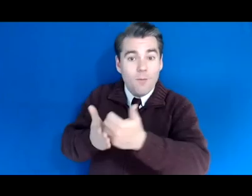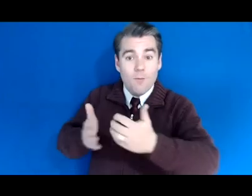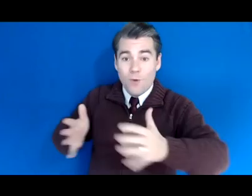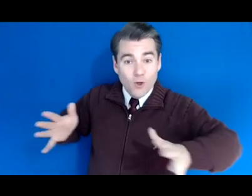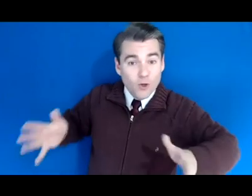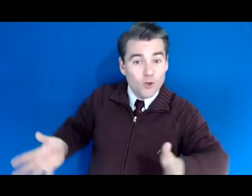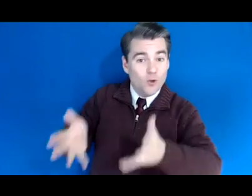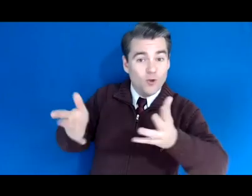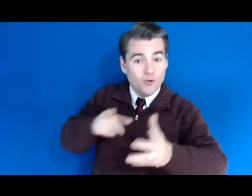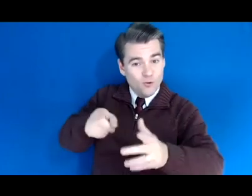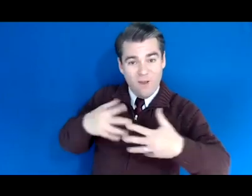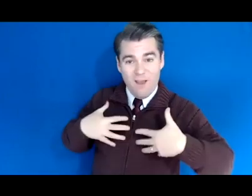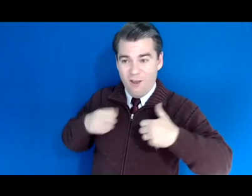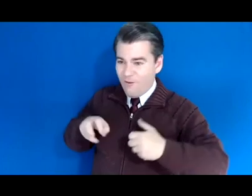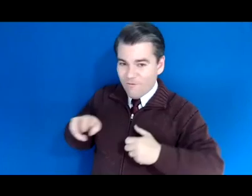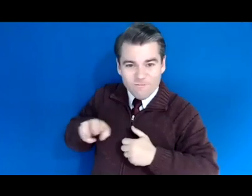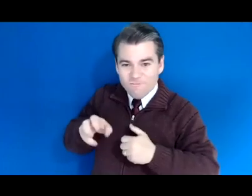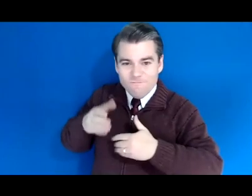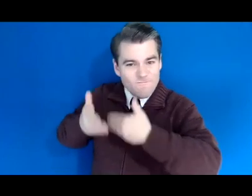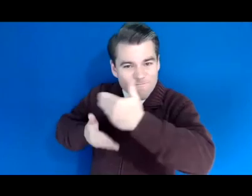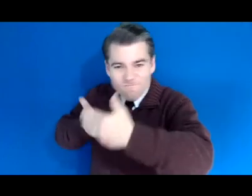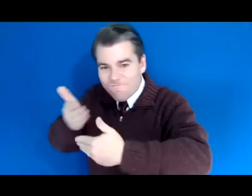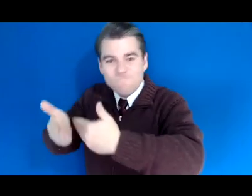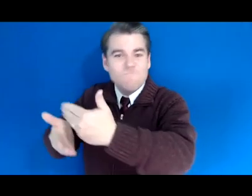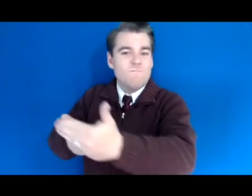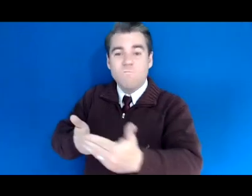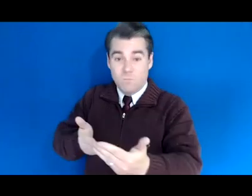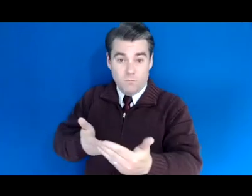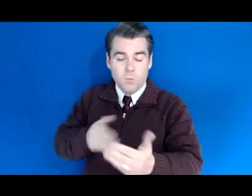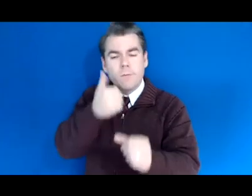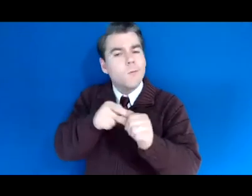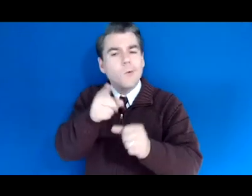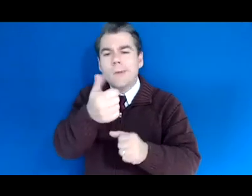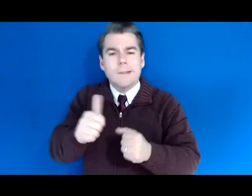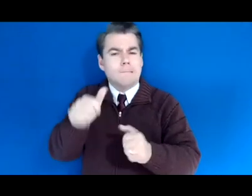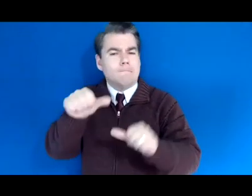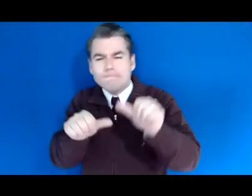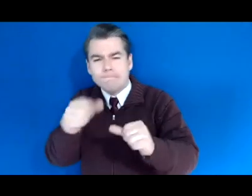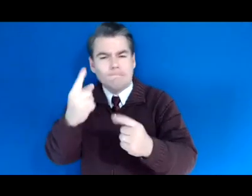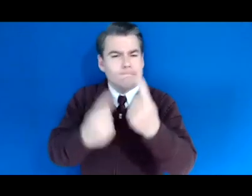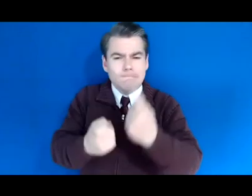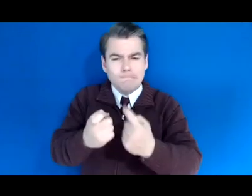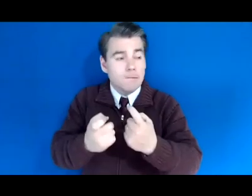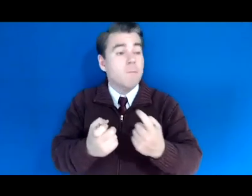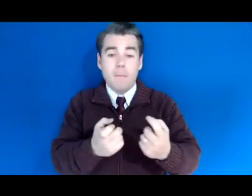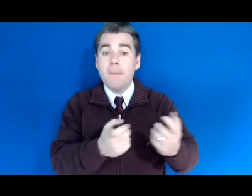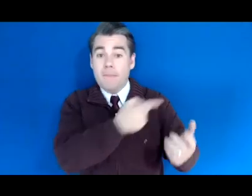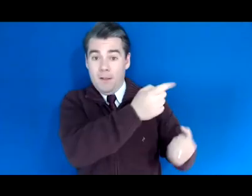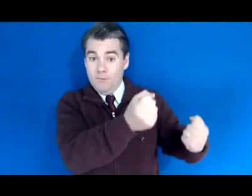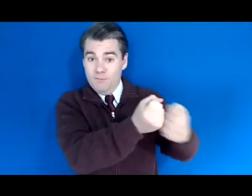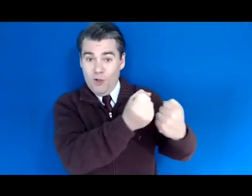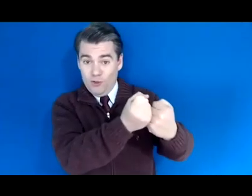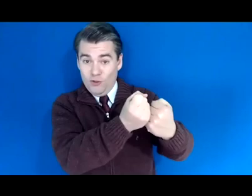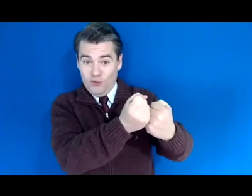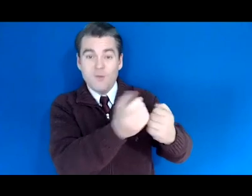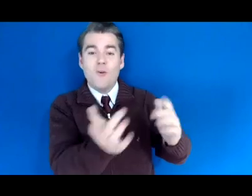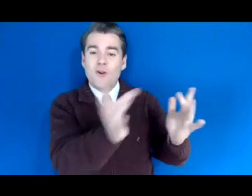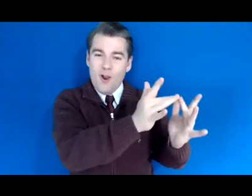journey. And again, remember, if you have any questions, please contact your sponsor and they'll be happy to help.